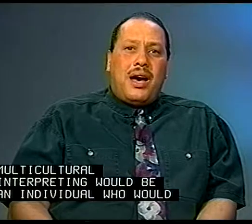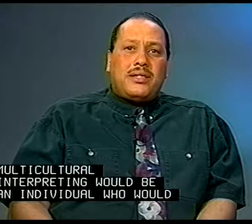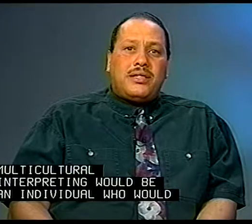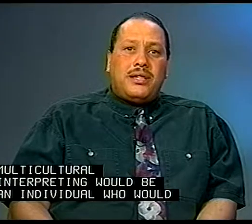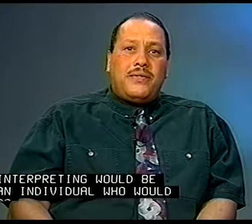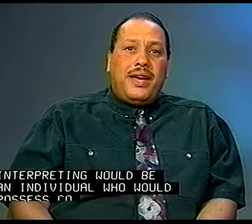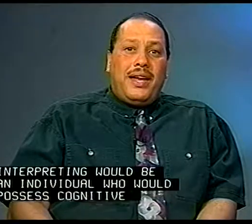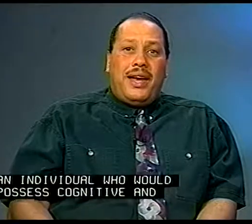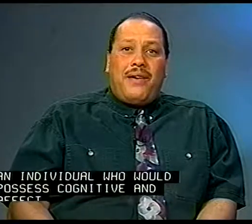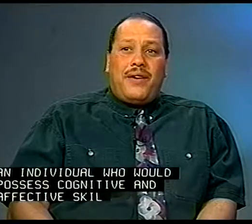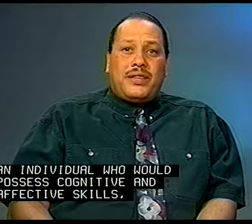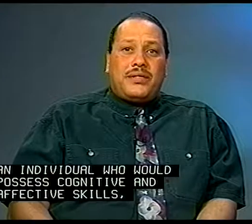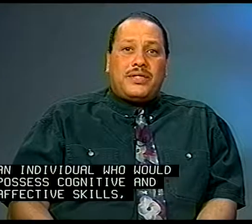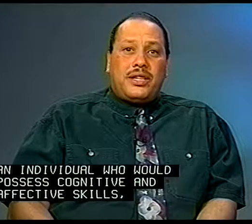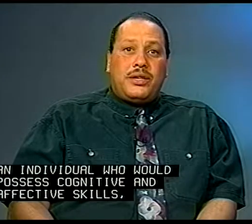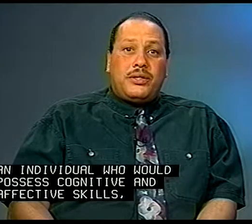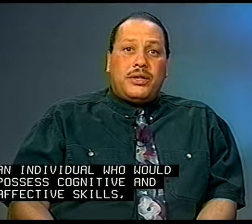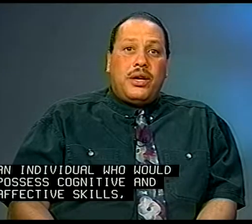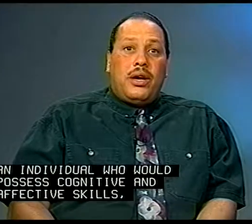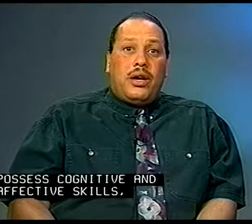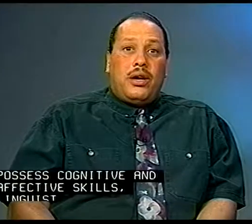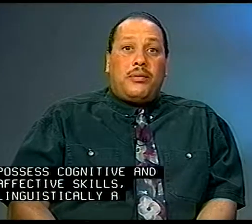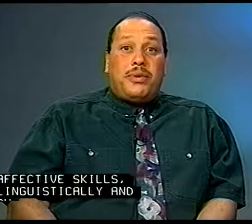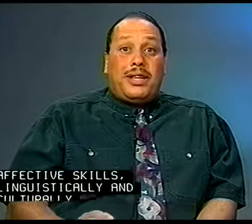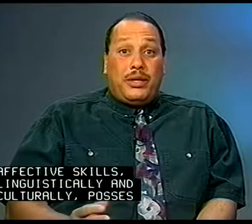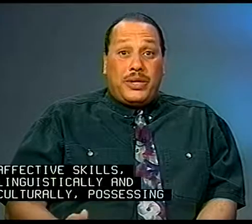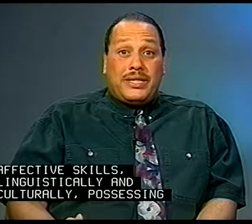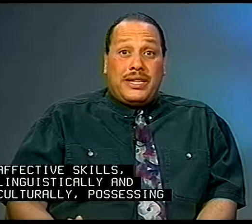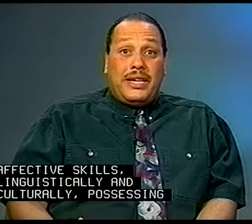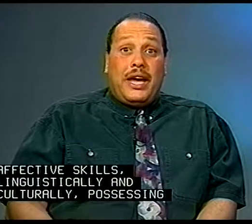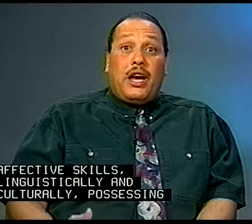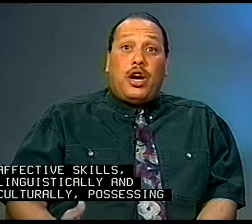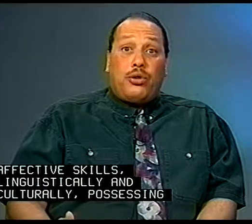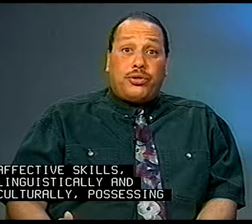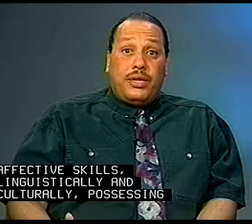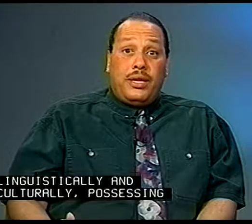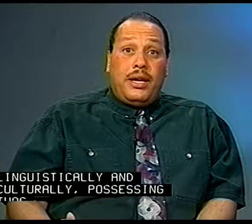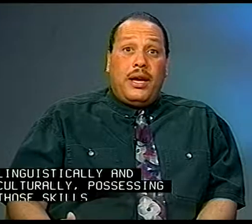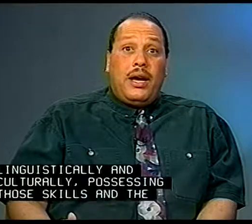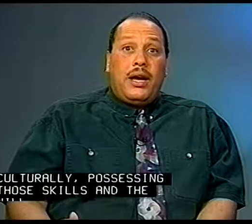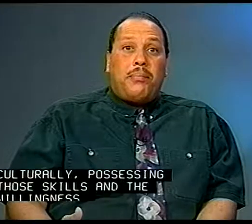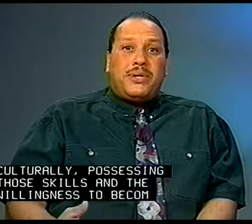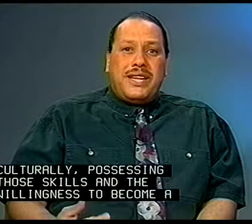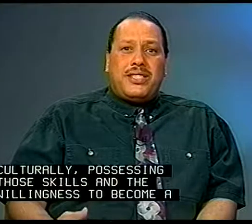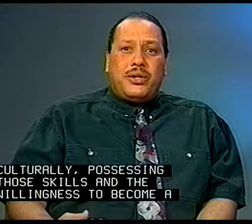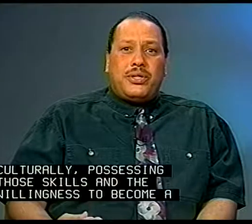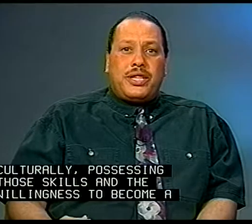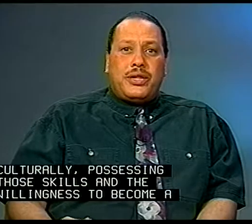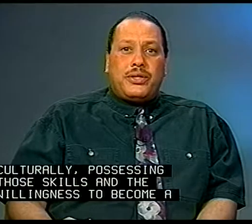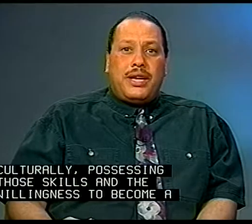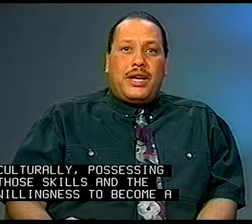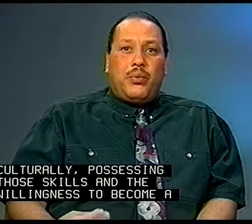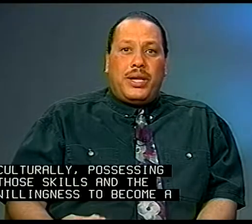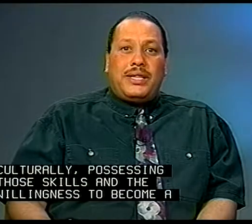cognitive and affective skills linguistically and culturally possessing those skills and a willingness